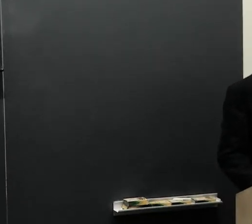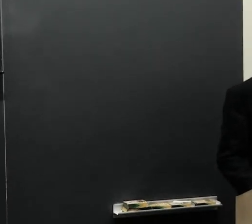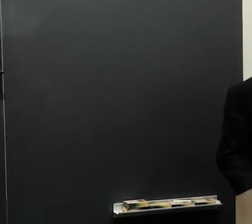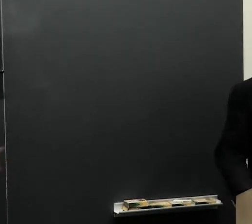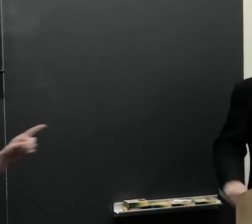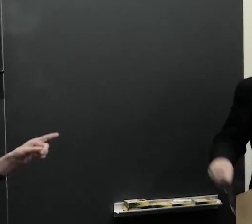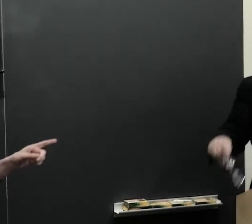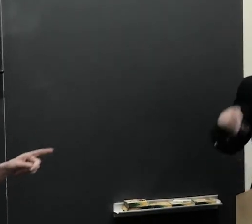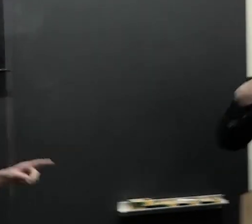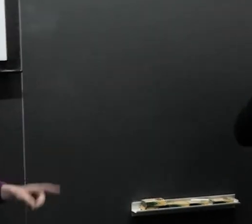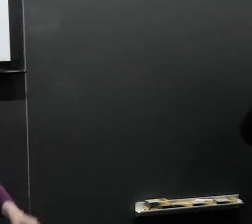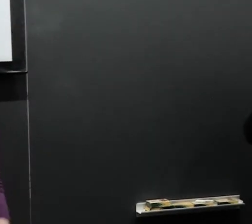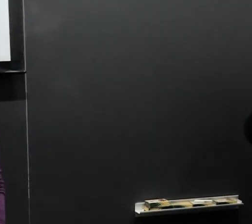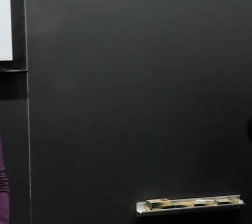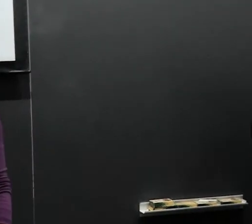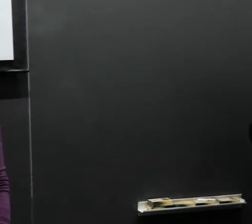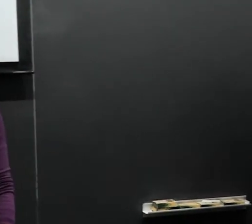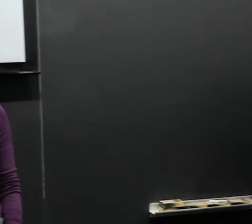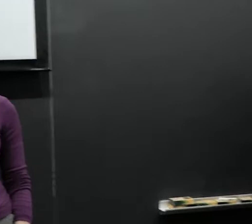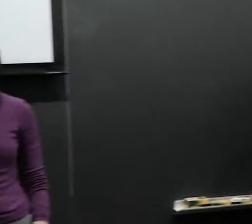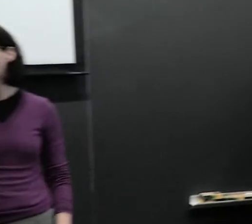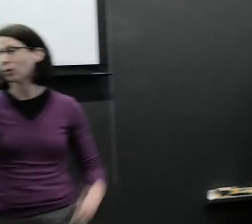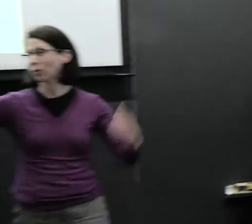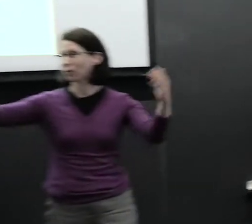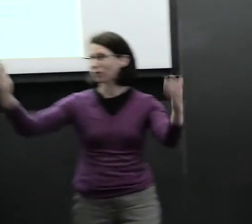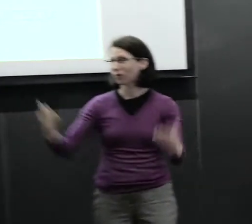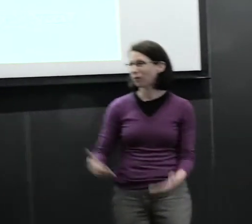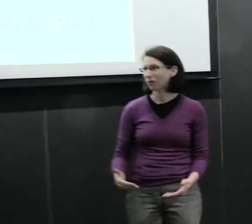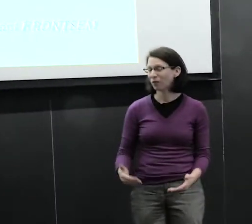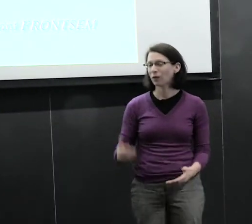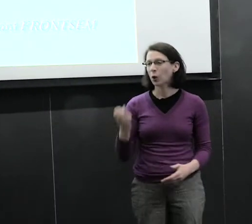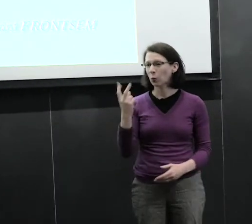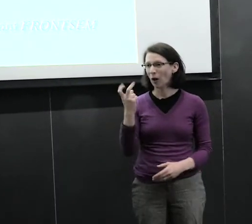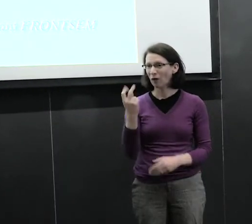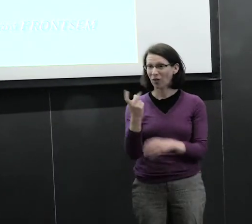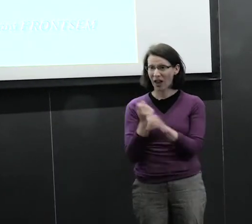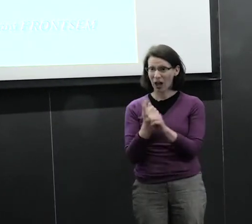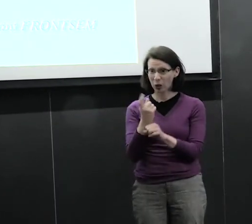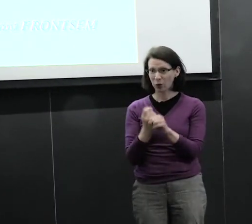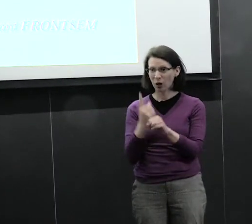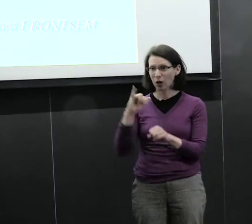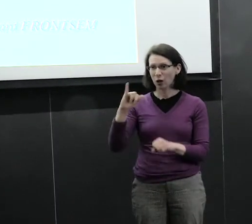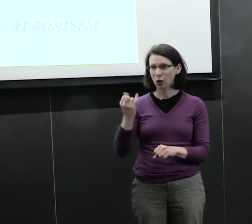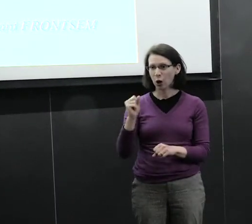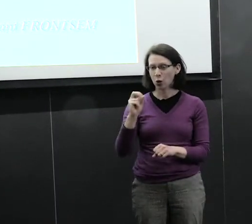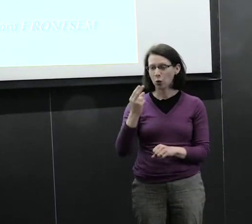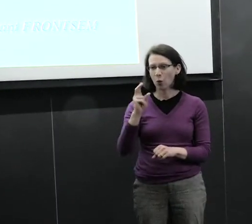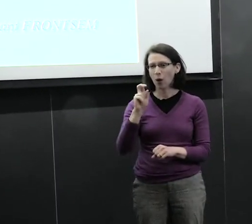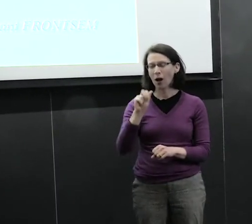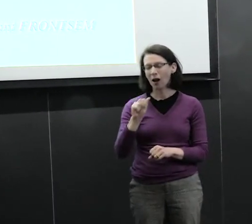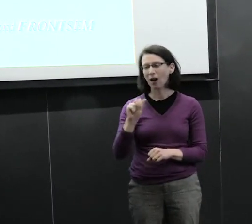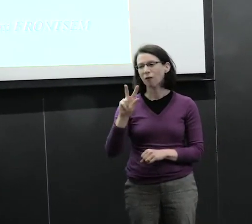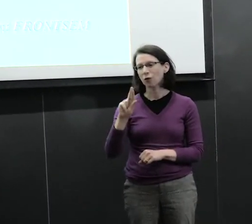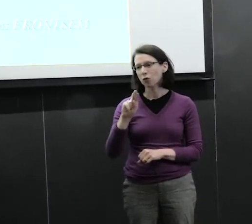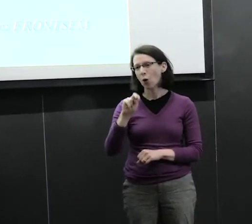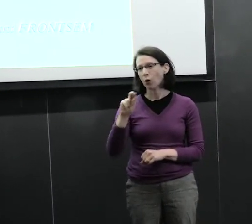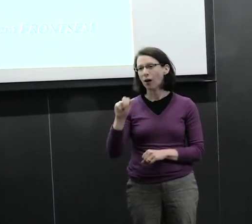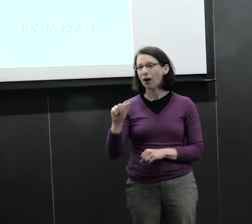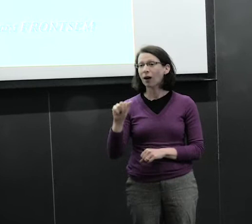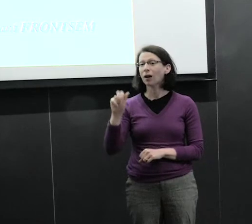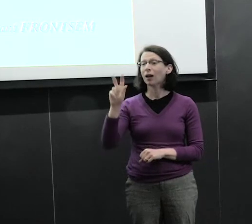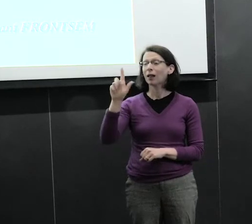I'm Jay Jasnoff. I'd like to welcome you to the 12th annual Joshua and Verona Whatmough Lecture in